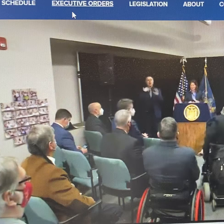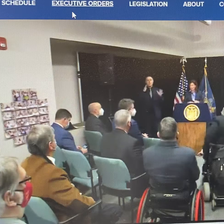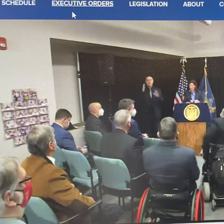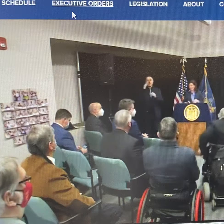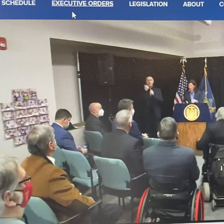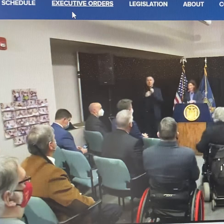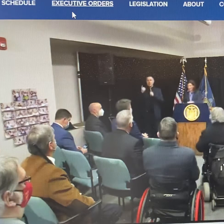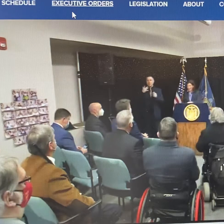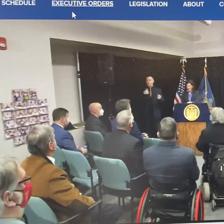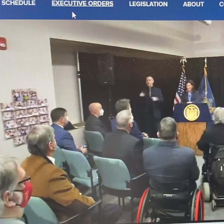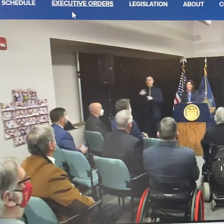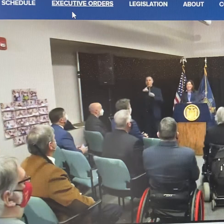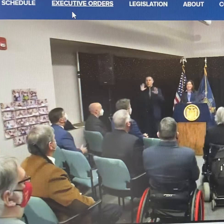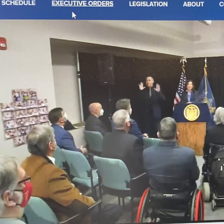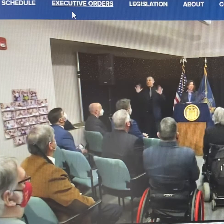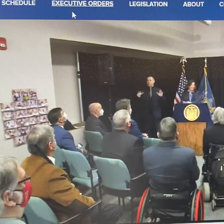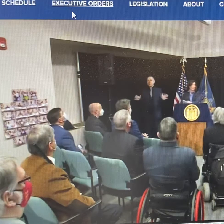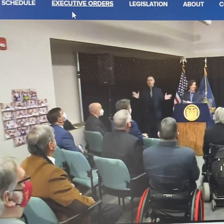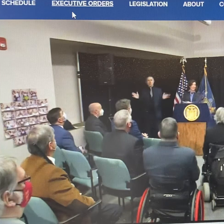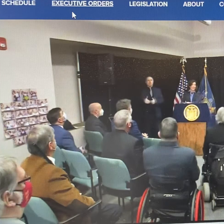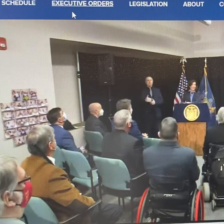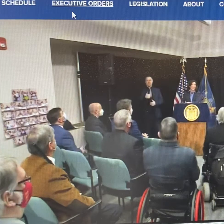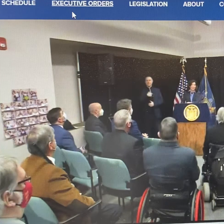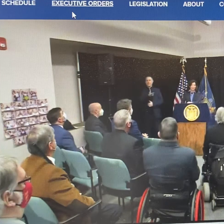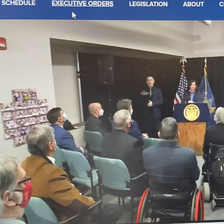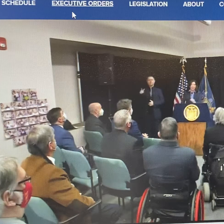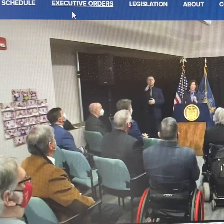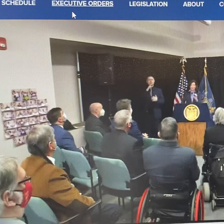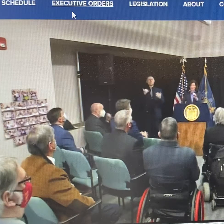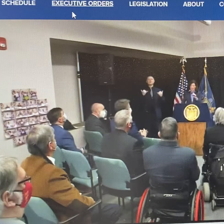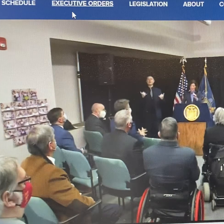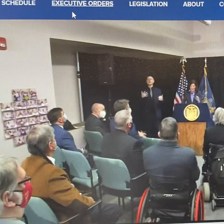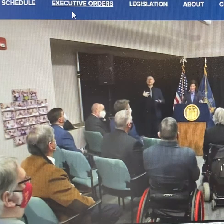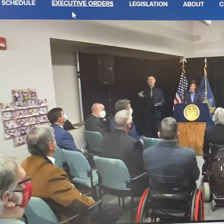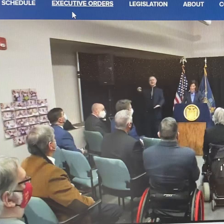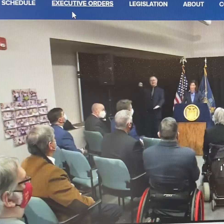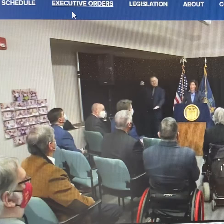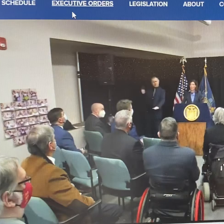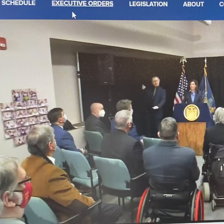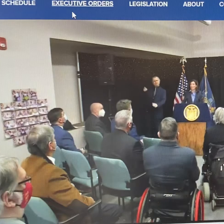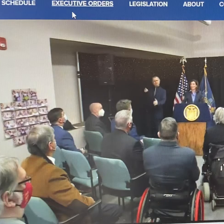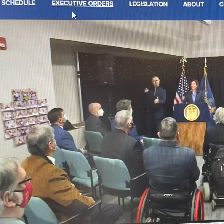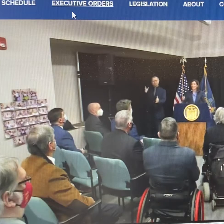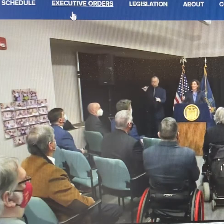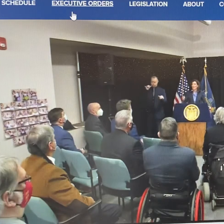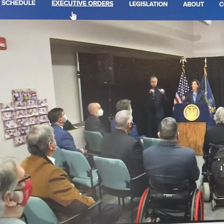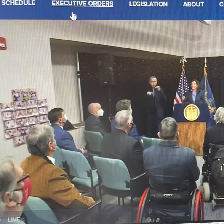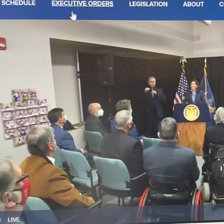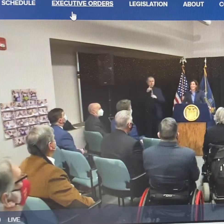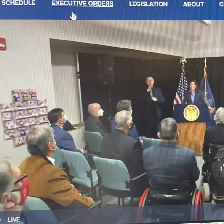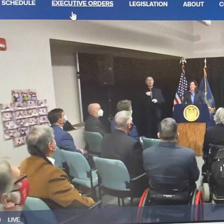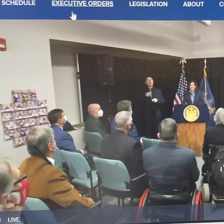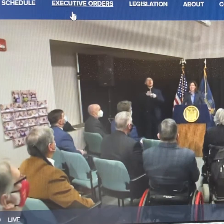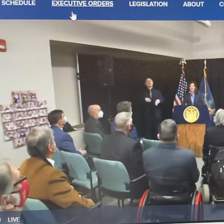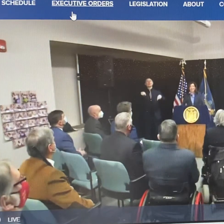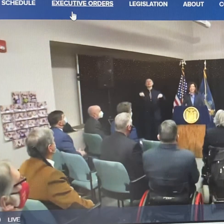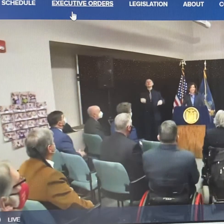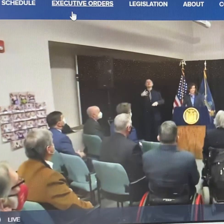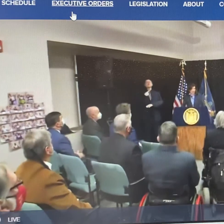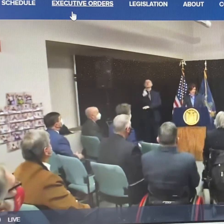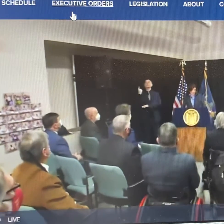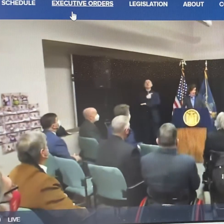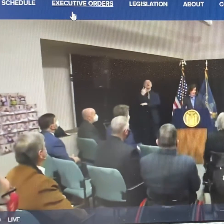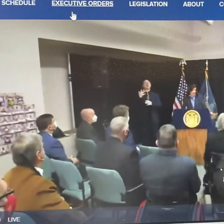this wonderful room today, and this is an historic day. It truly, truly is. And I'll call this also a day that is